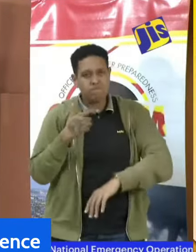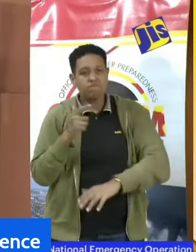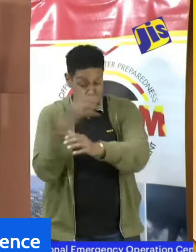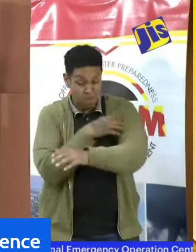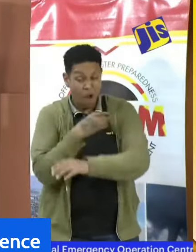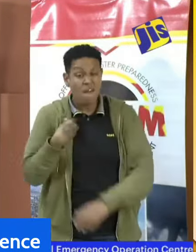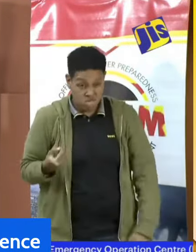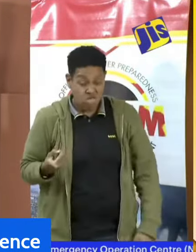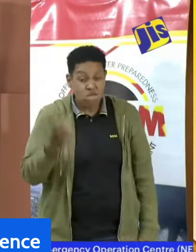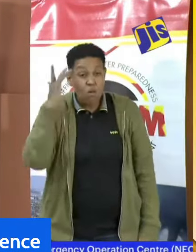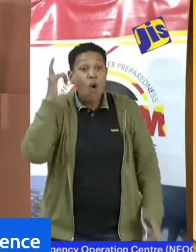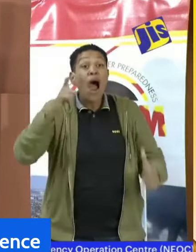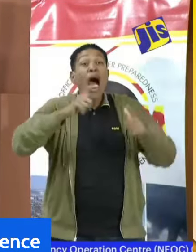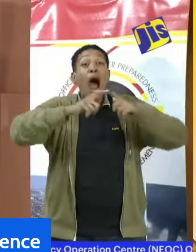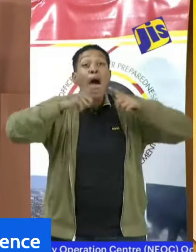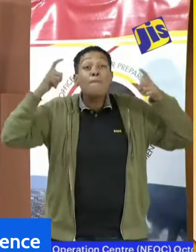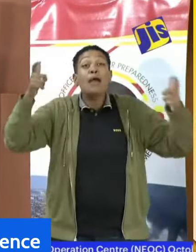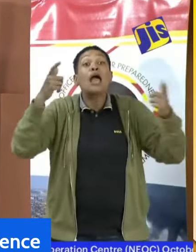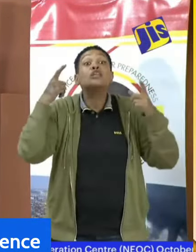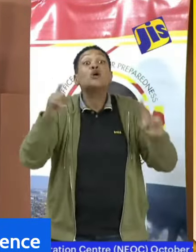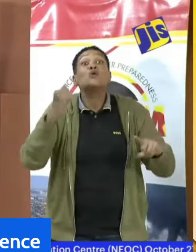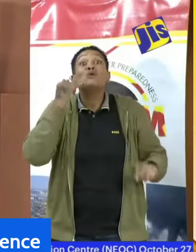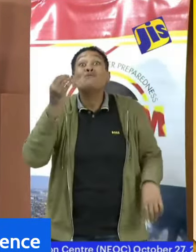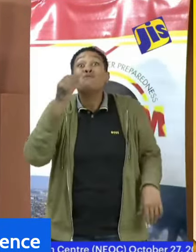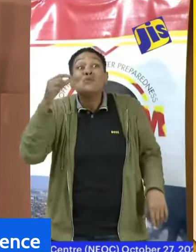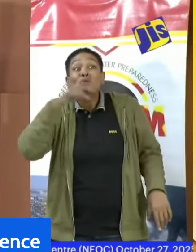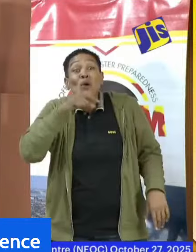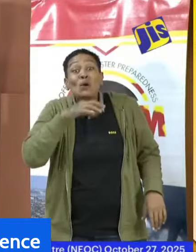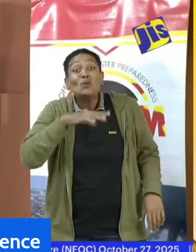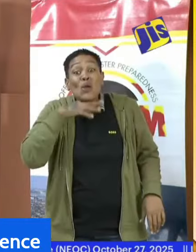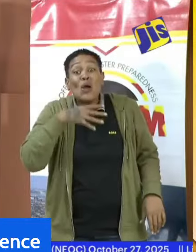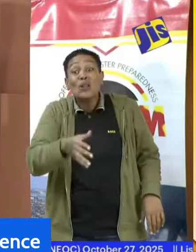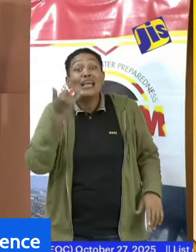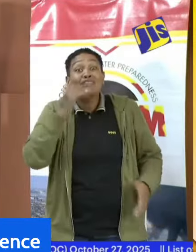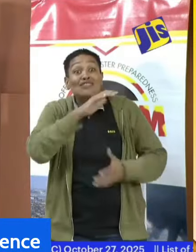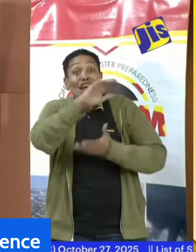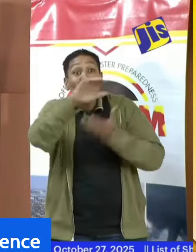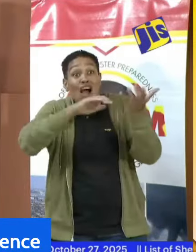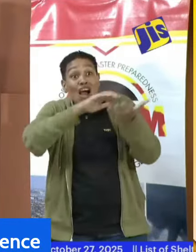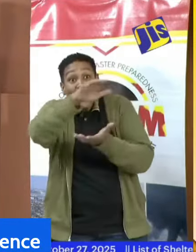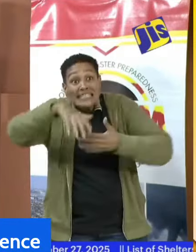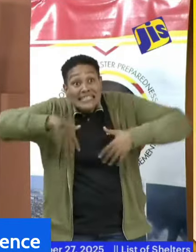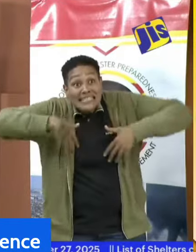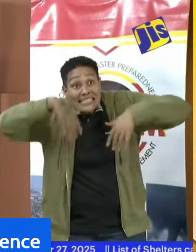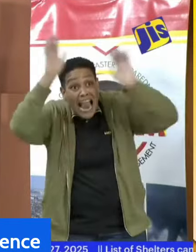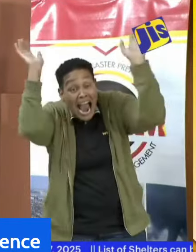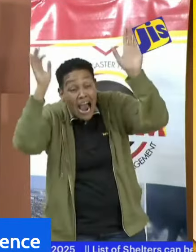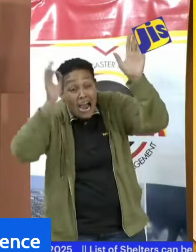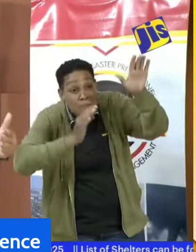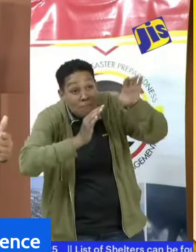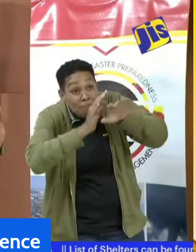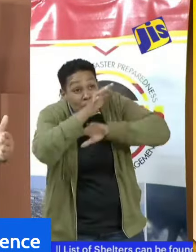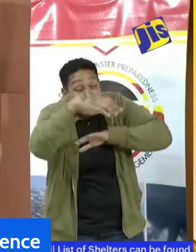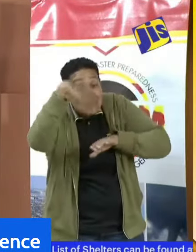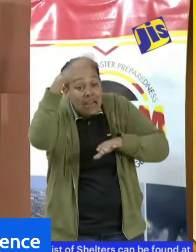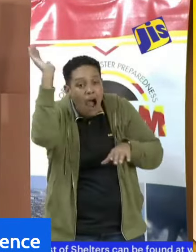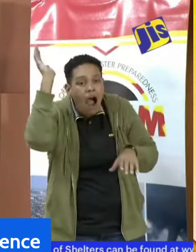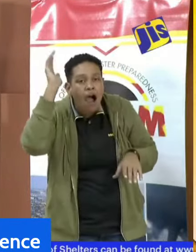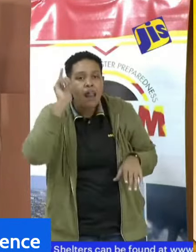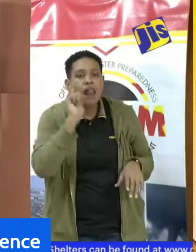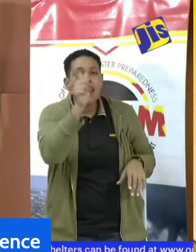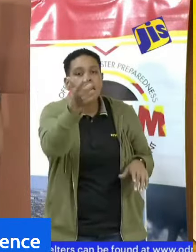because a major consequence, if we get past the storm, is the ill effects